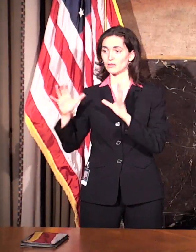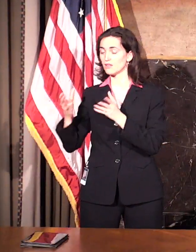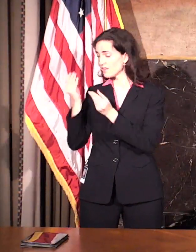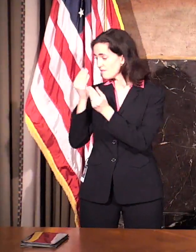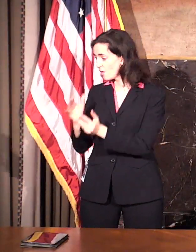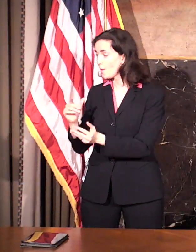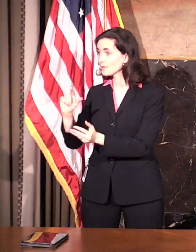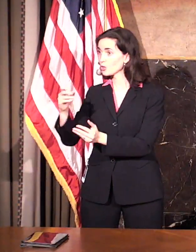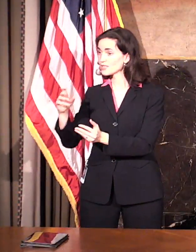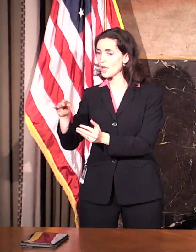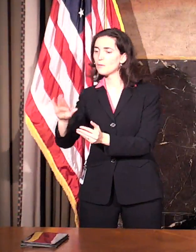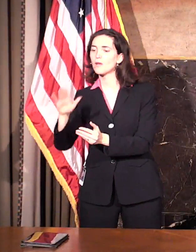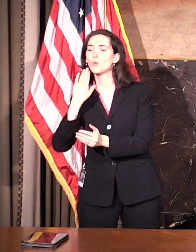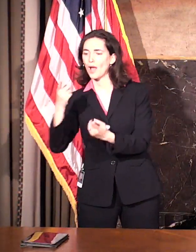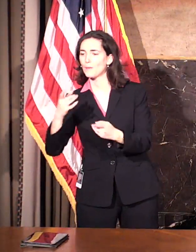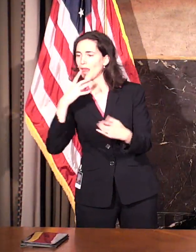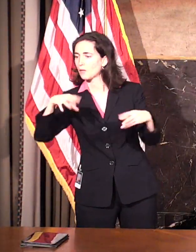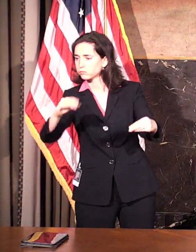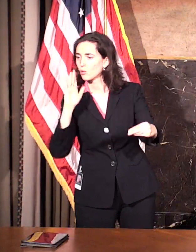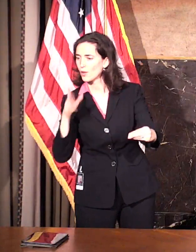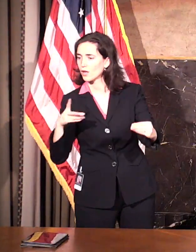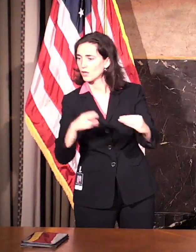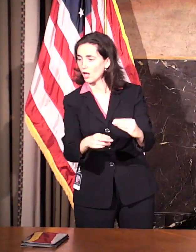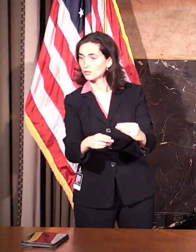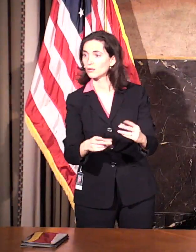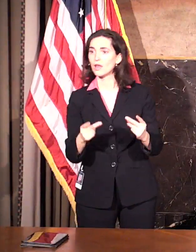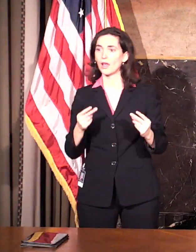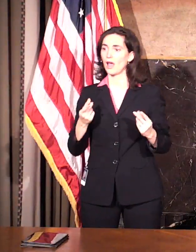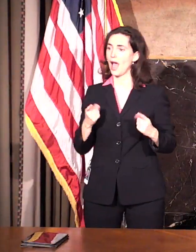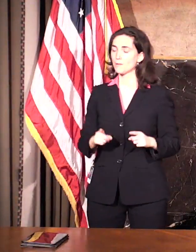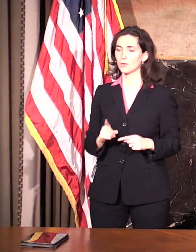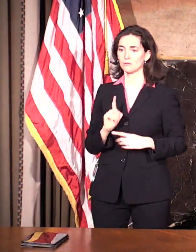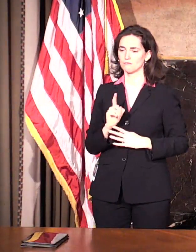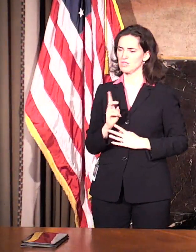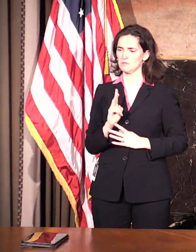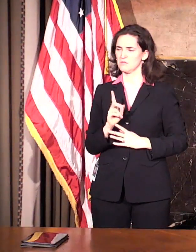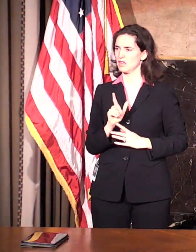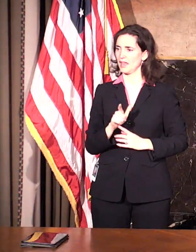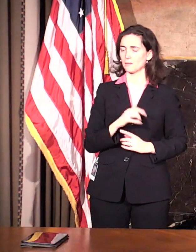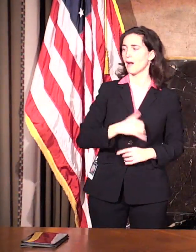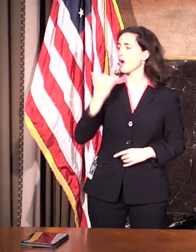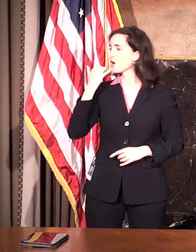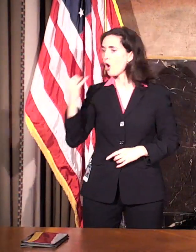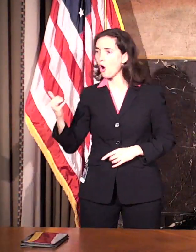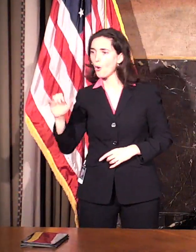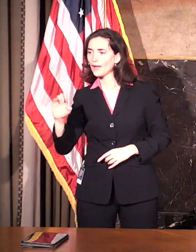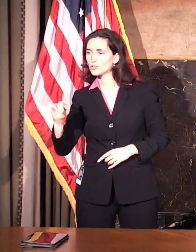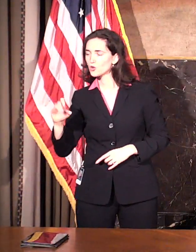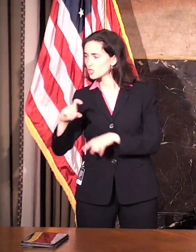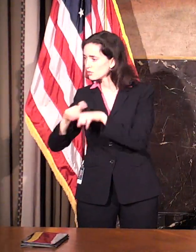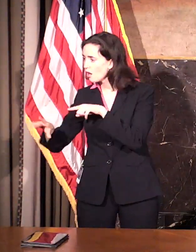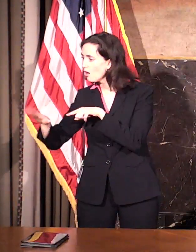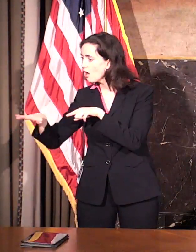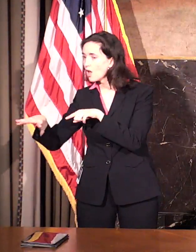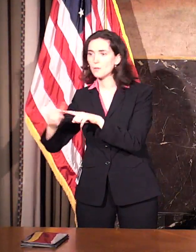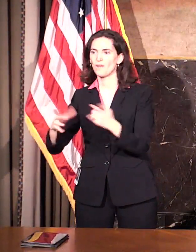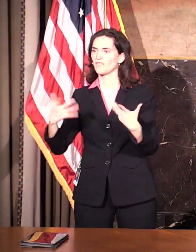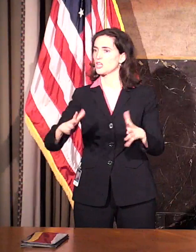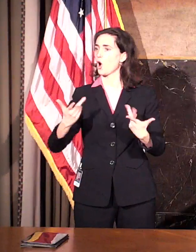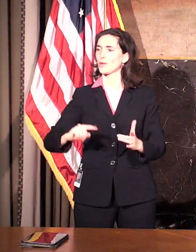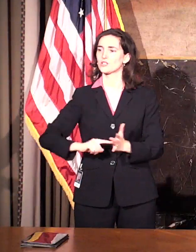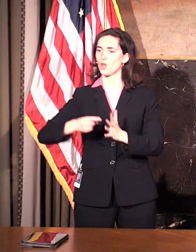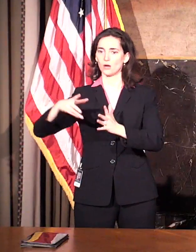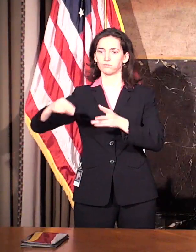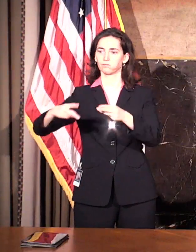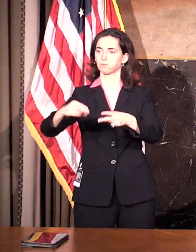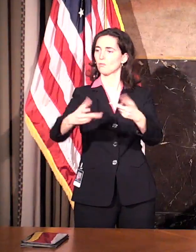notified GOSEP that this was going to happen. Within a few minutes, I was on the phone with Entergy, but it had actually already started, and